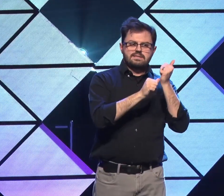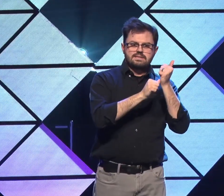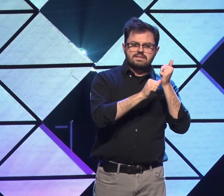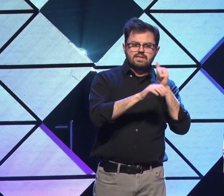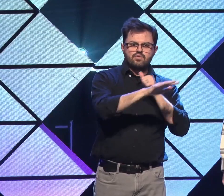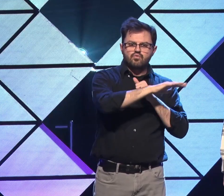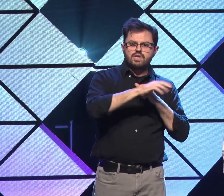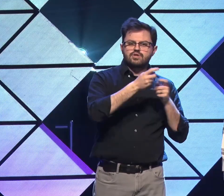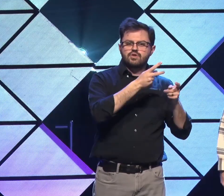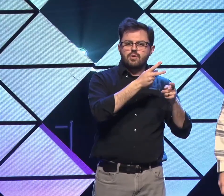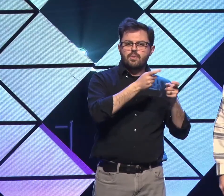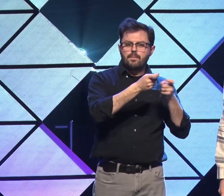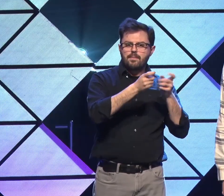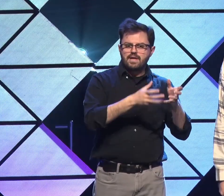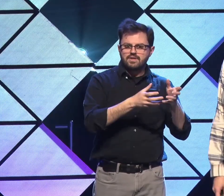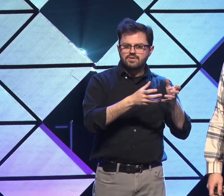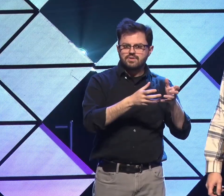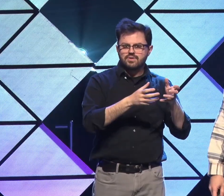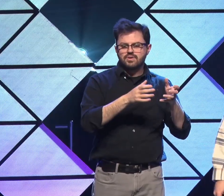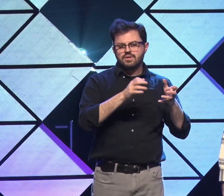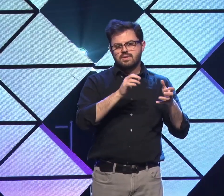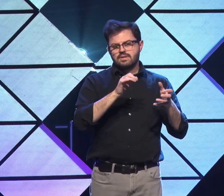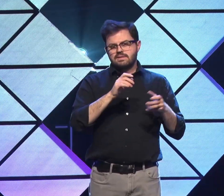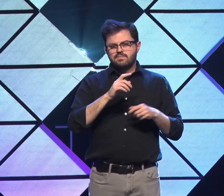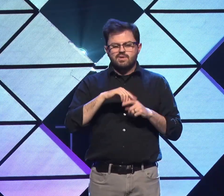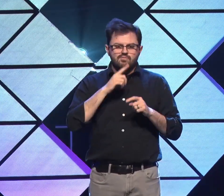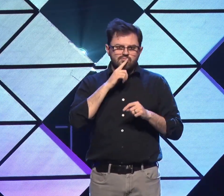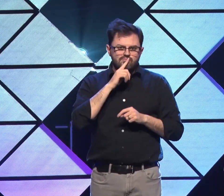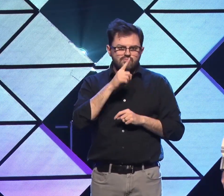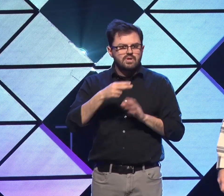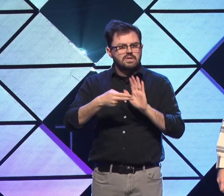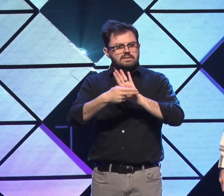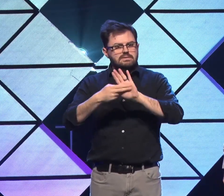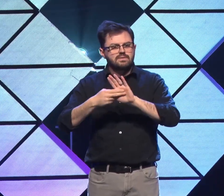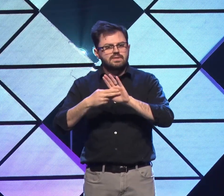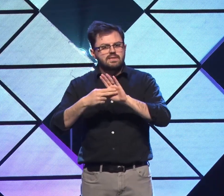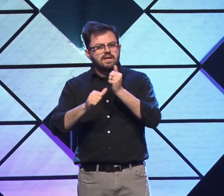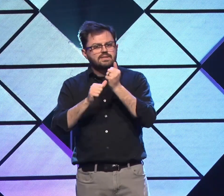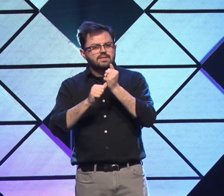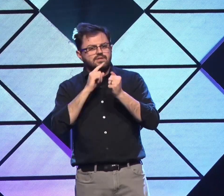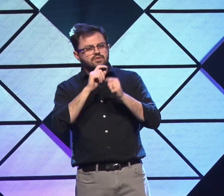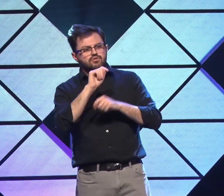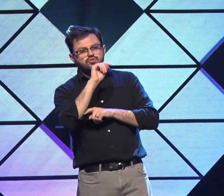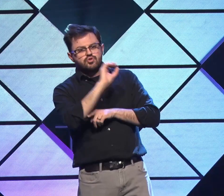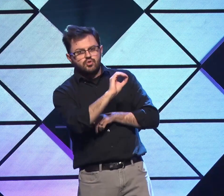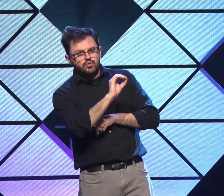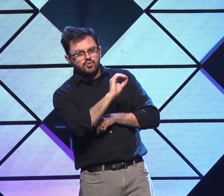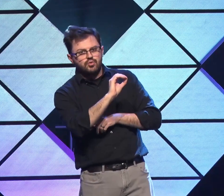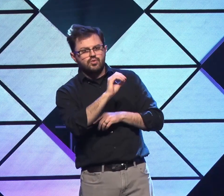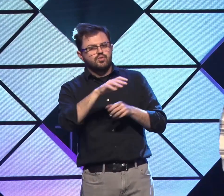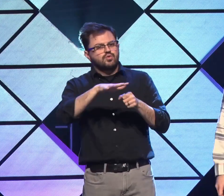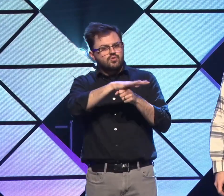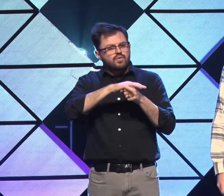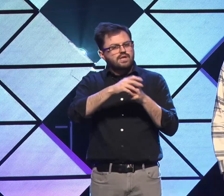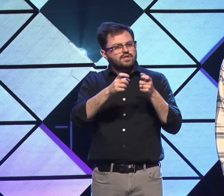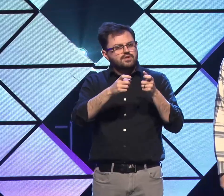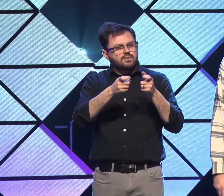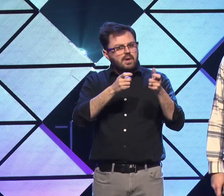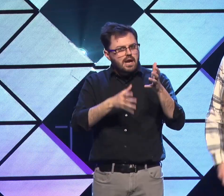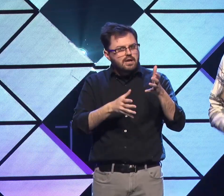manager, right? Probably the worst thing that could ever happen to Dwight Schrute and everyone around him was for him to actually be the assistant regional manager,